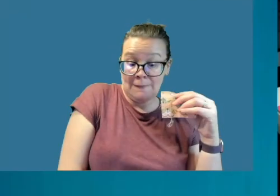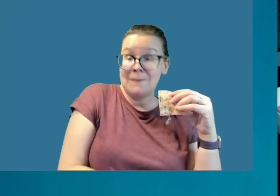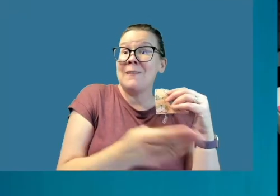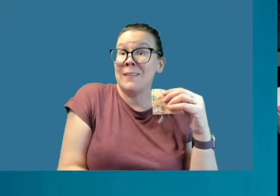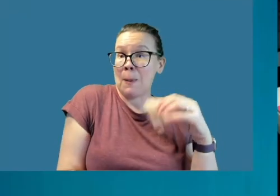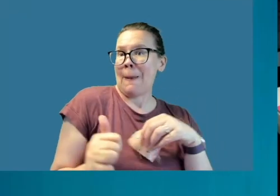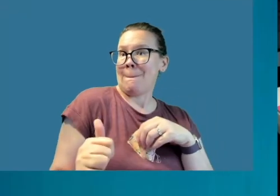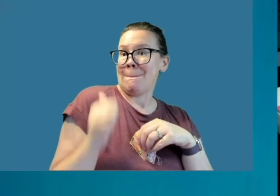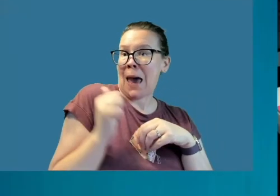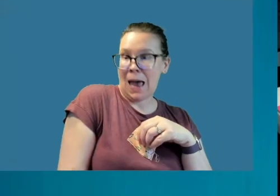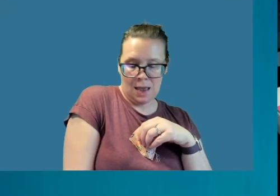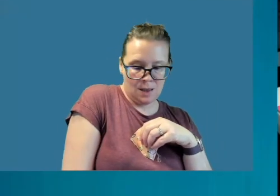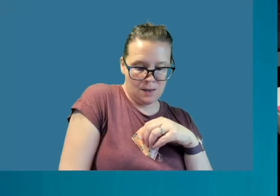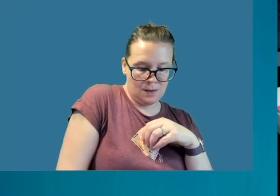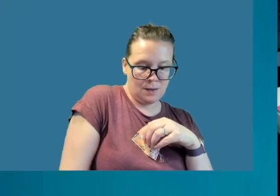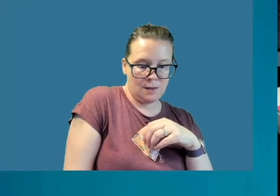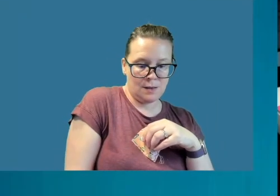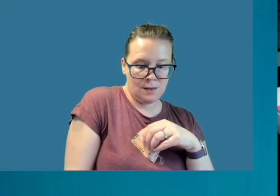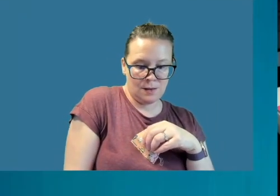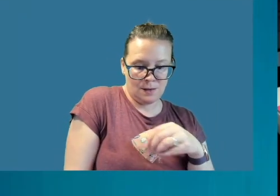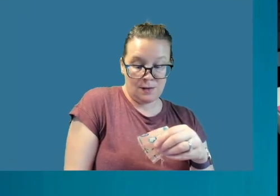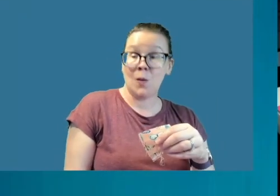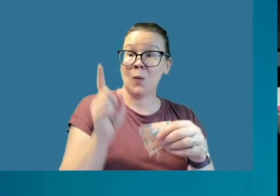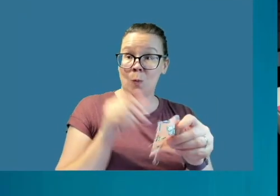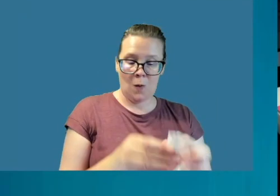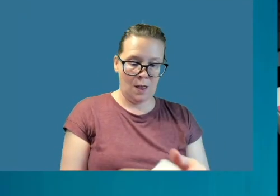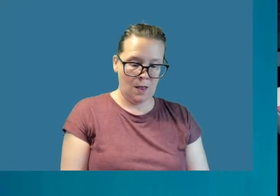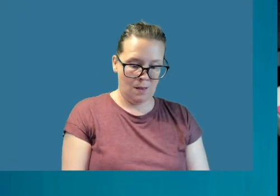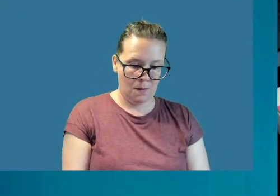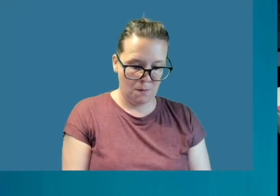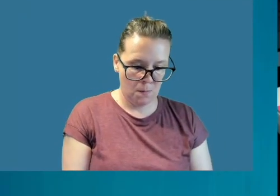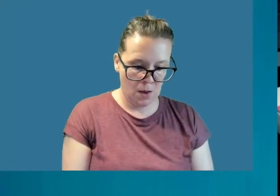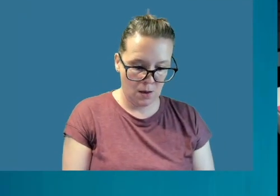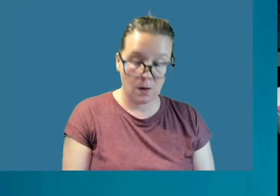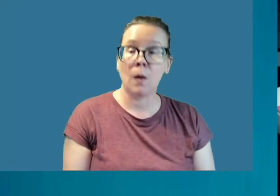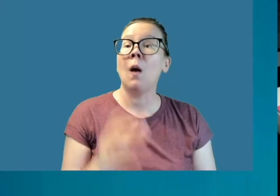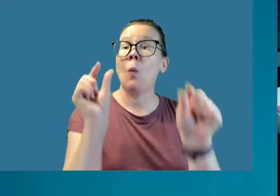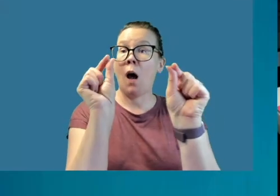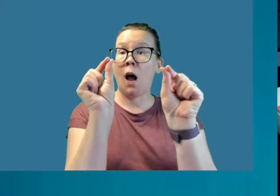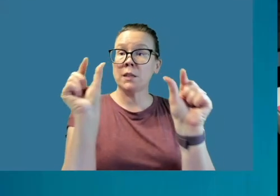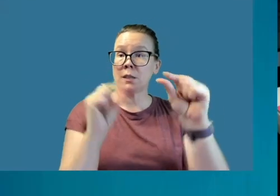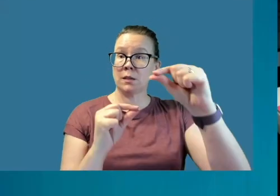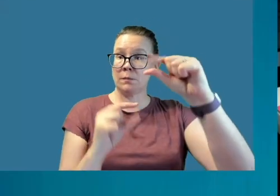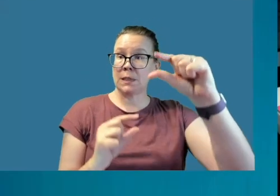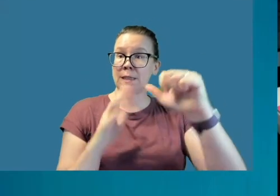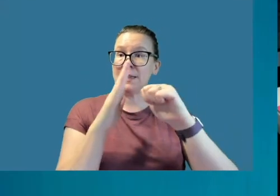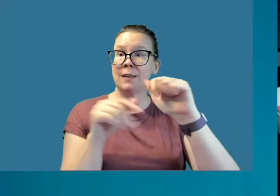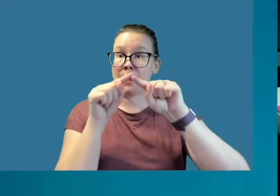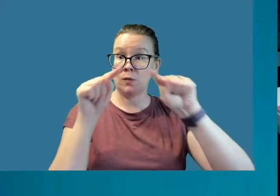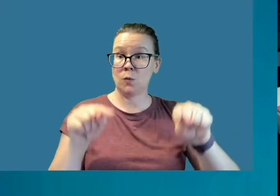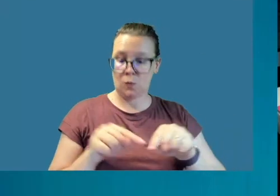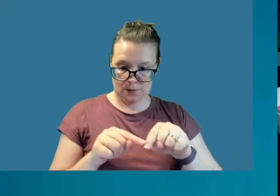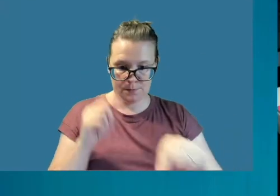to actually add it onto the back of this paper. So flip your paper so that it's on the back, and place it on top